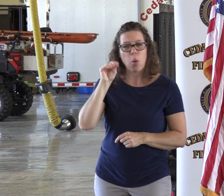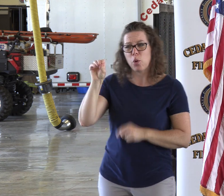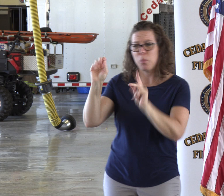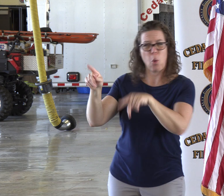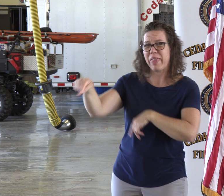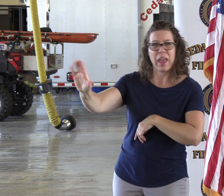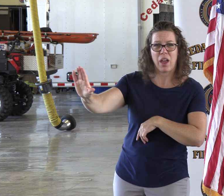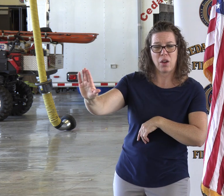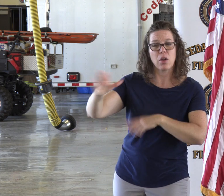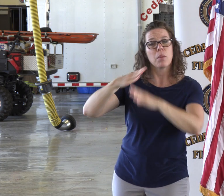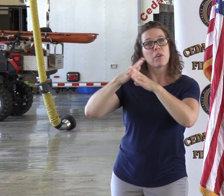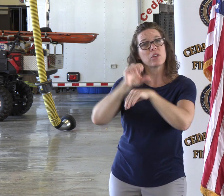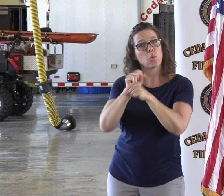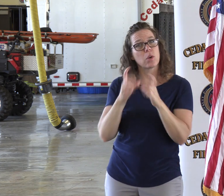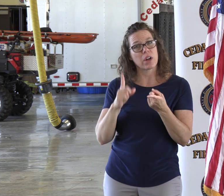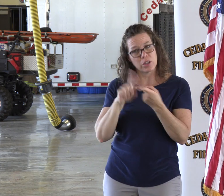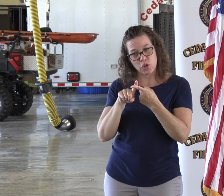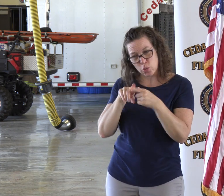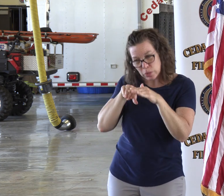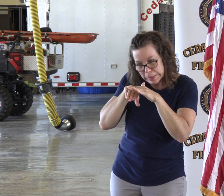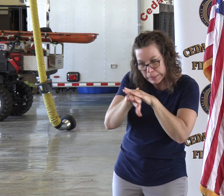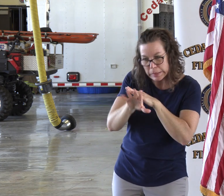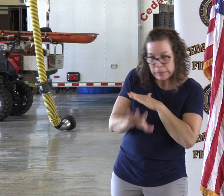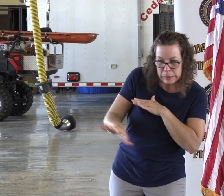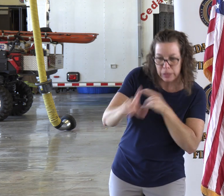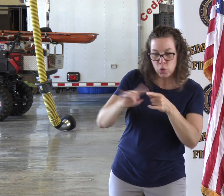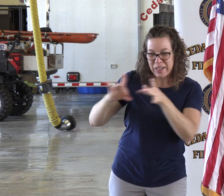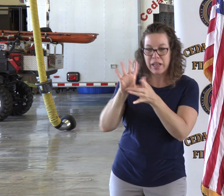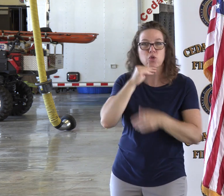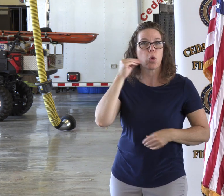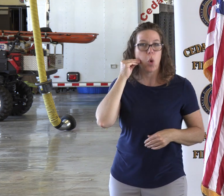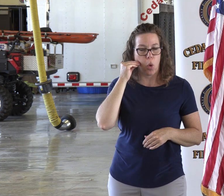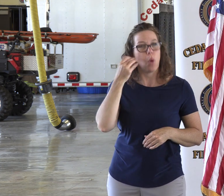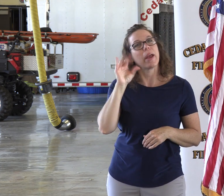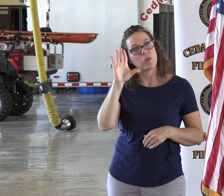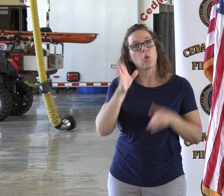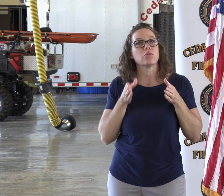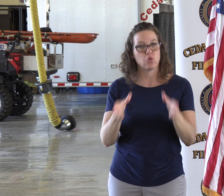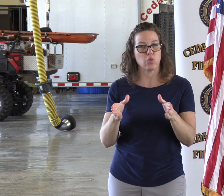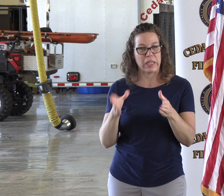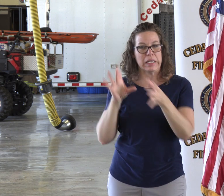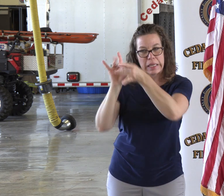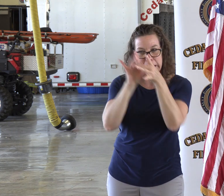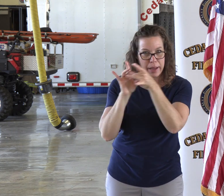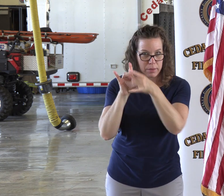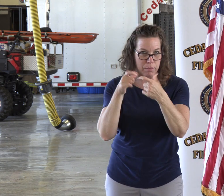there. It prevents our crews from getting to the space they need to connect your home and the homes on your street and in your